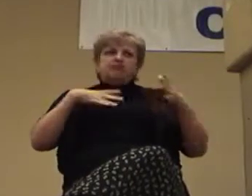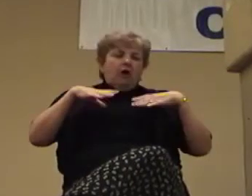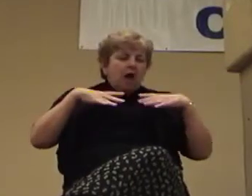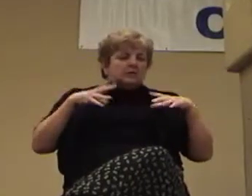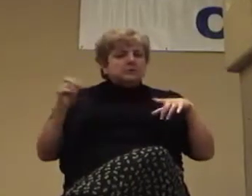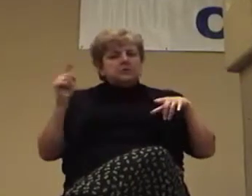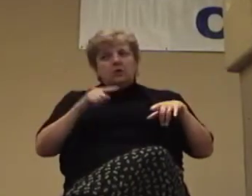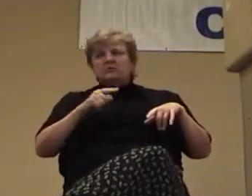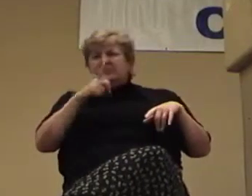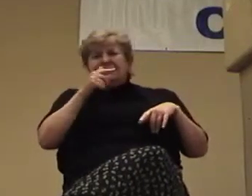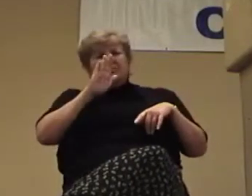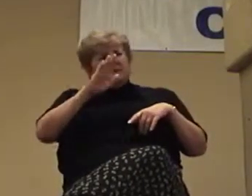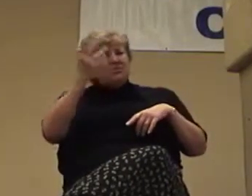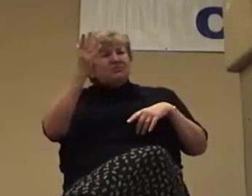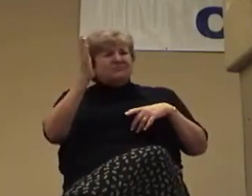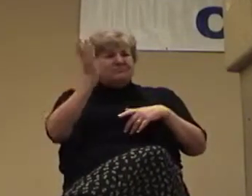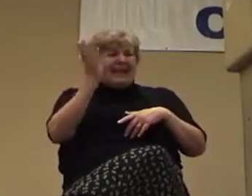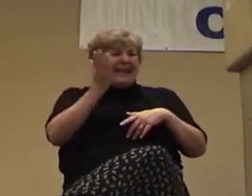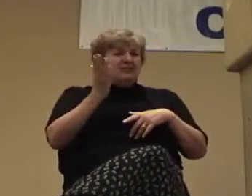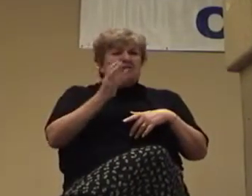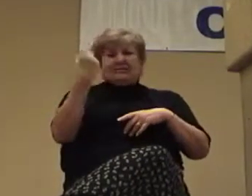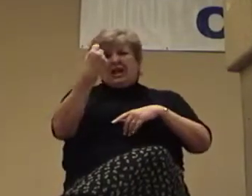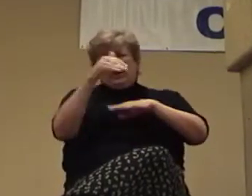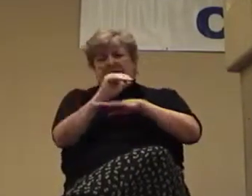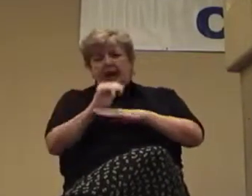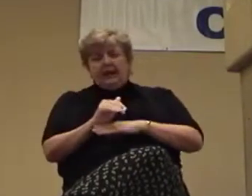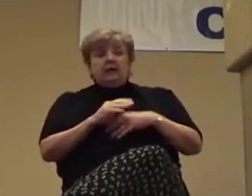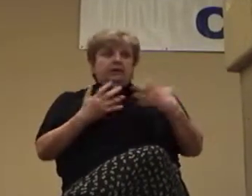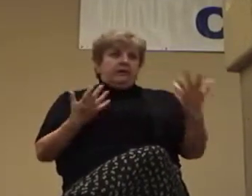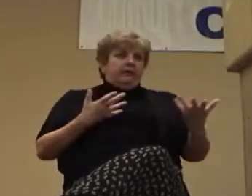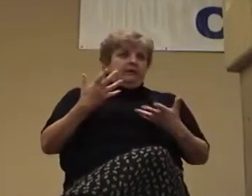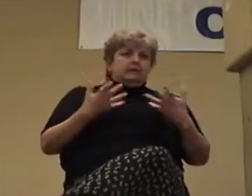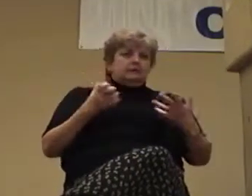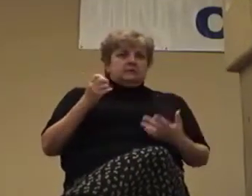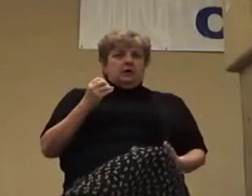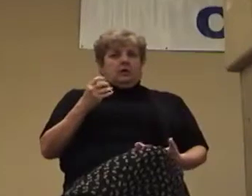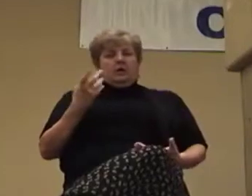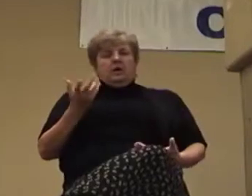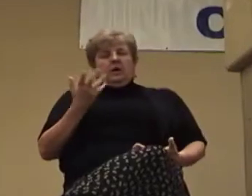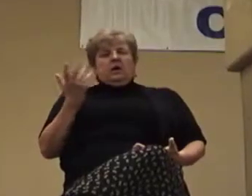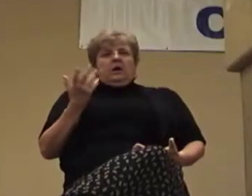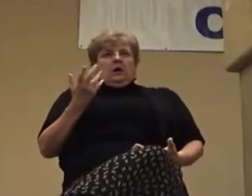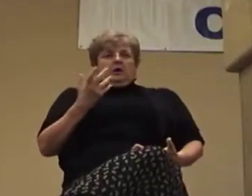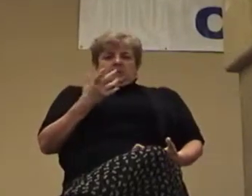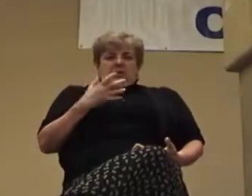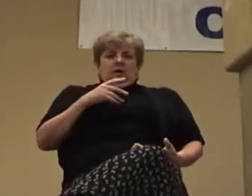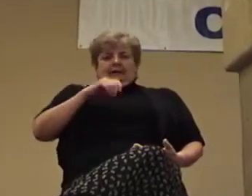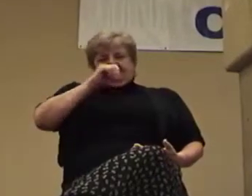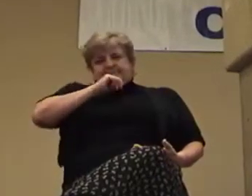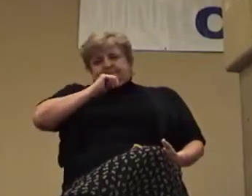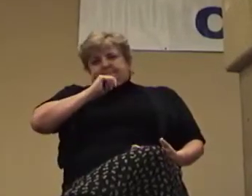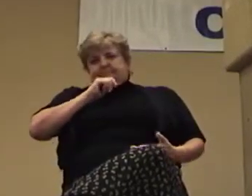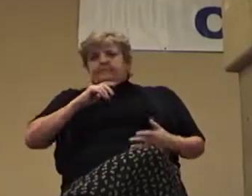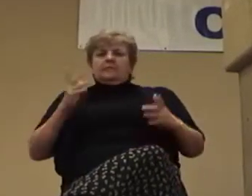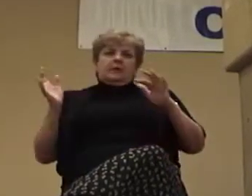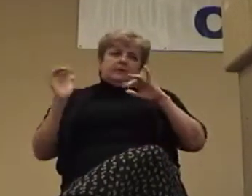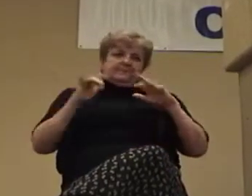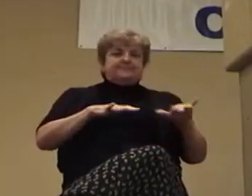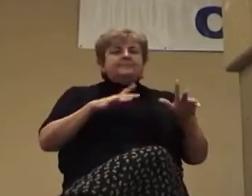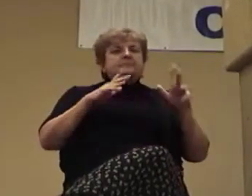talking. She lost her. I was yakking. And all looking like knock it off. But I know you were singing your prayers. It just looked like you